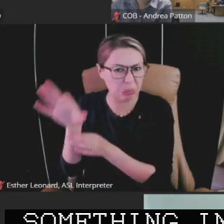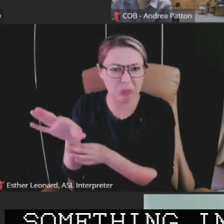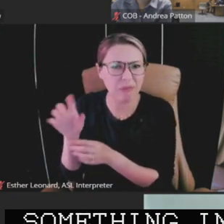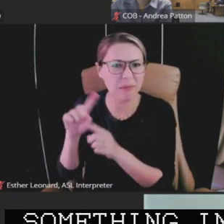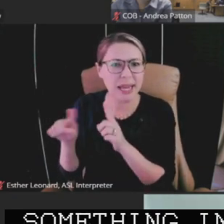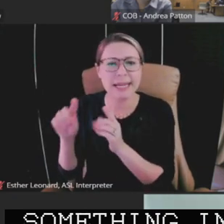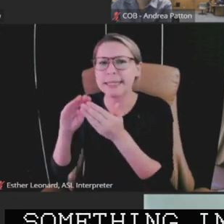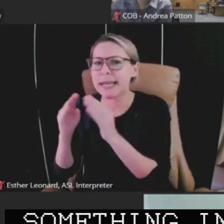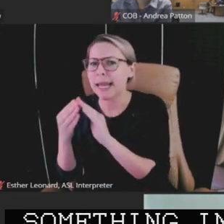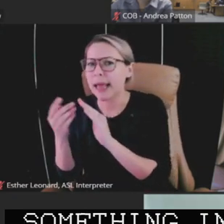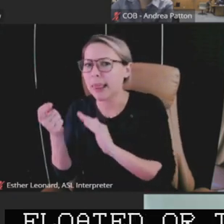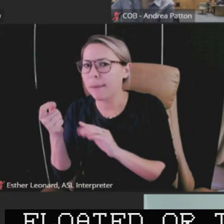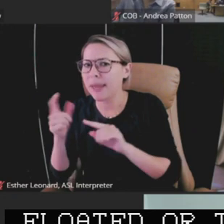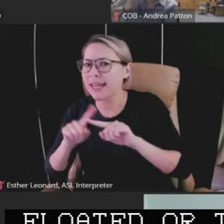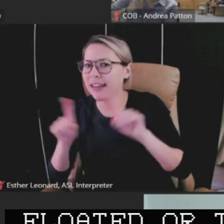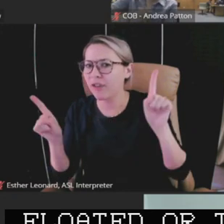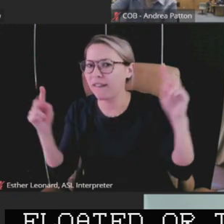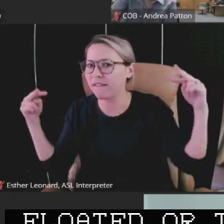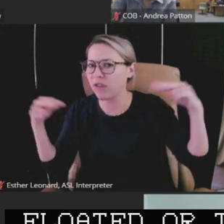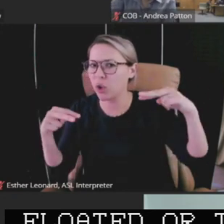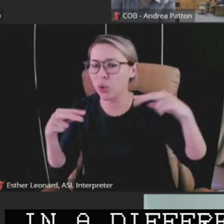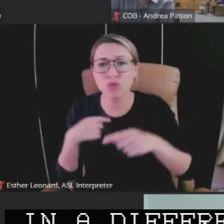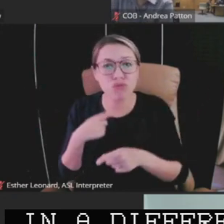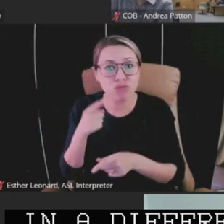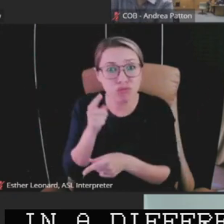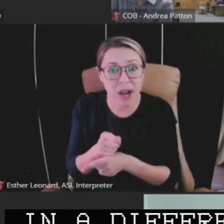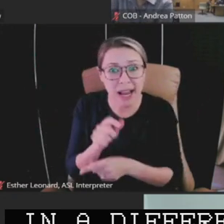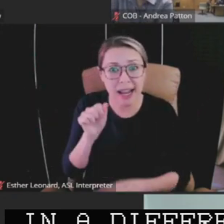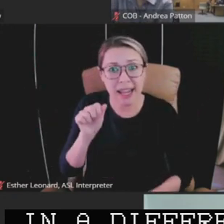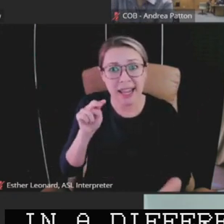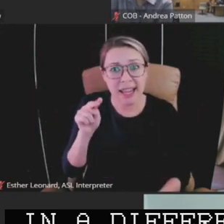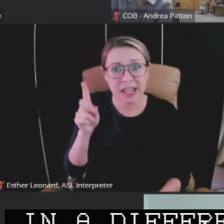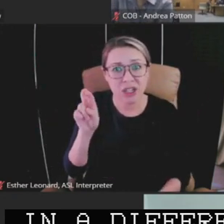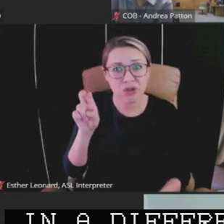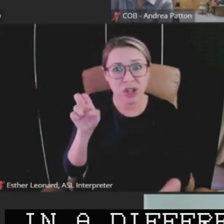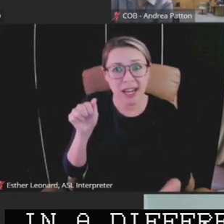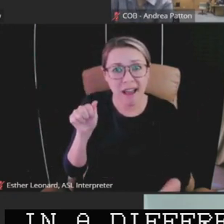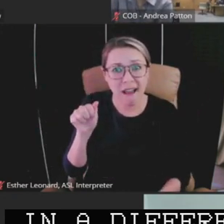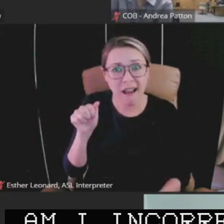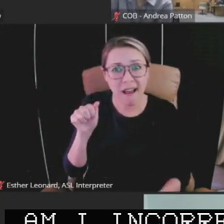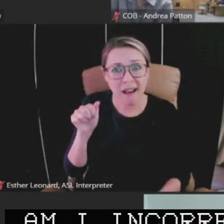I incorrect in that, Andrea, based on what you're saying,